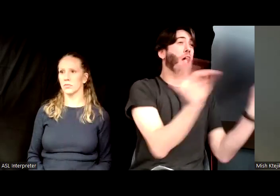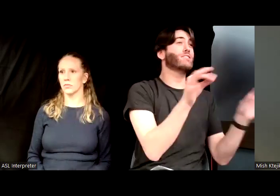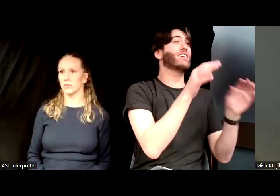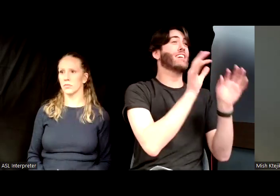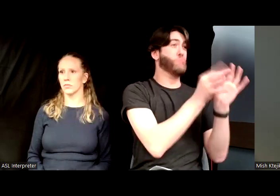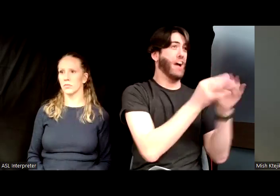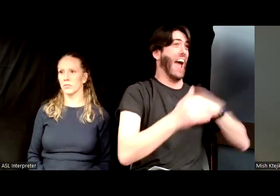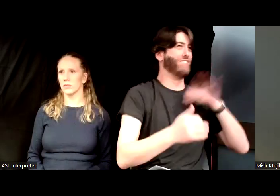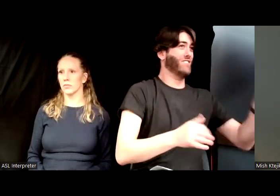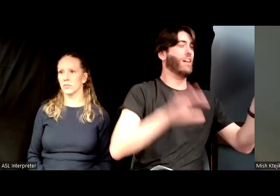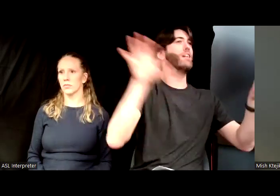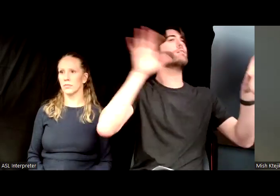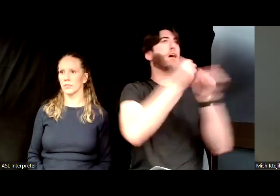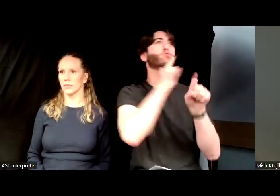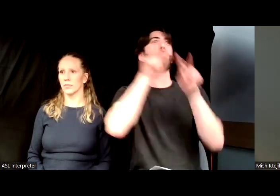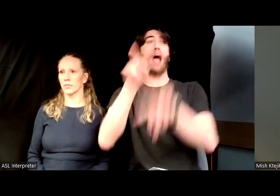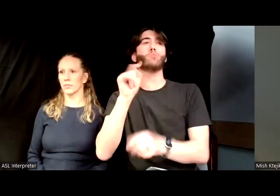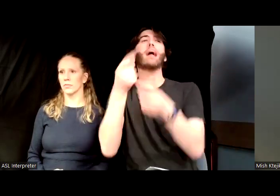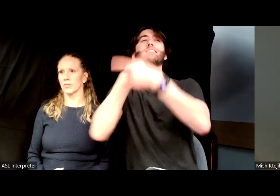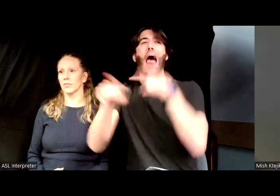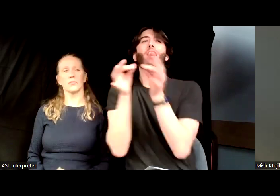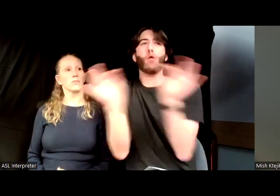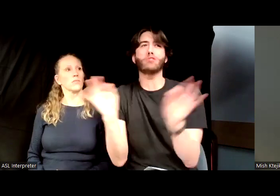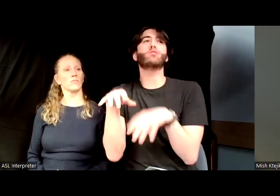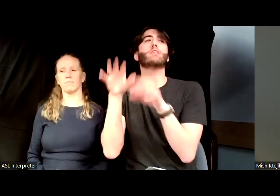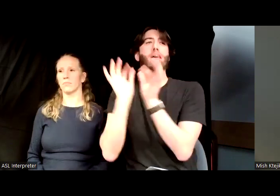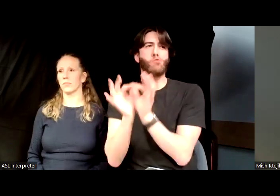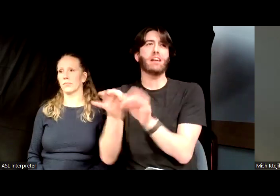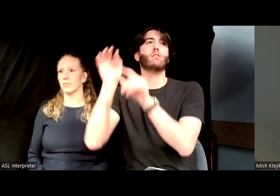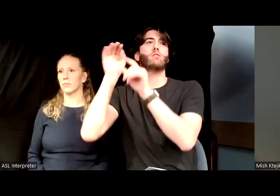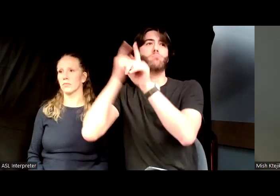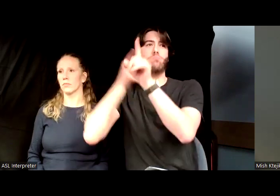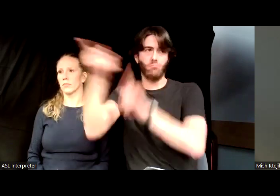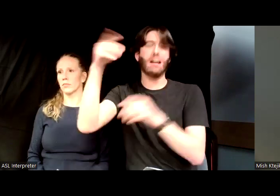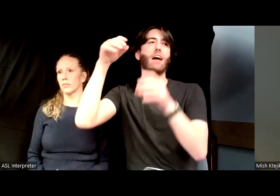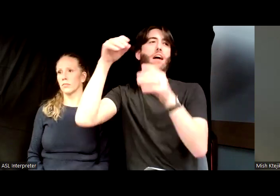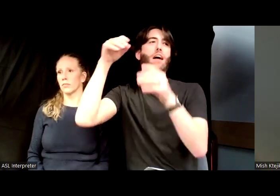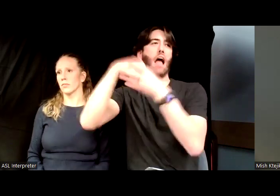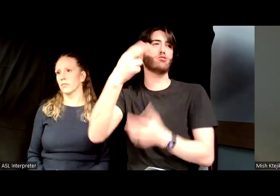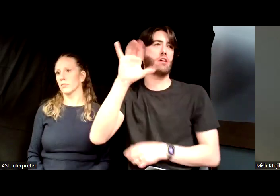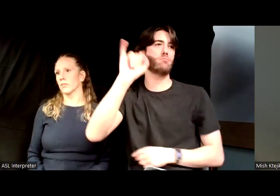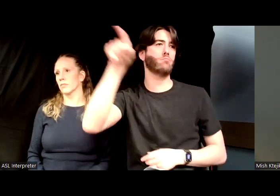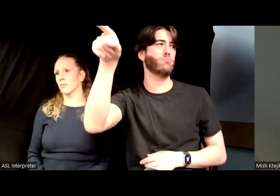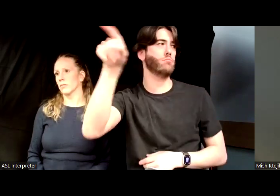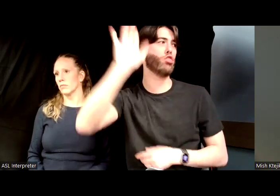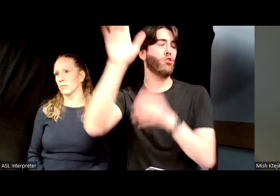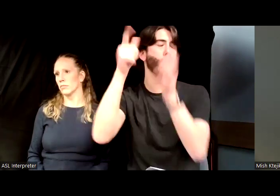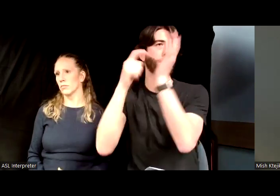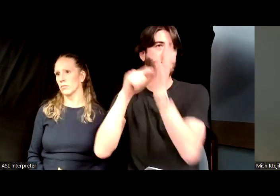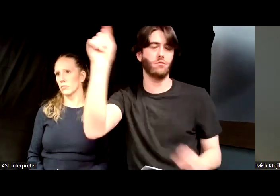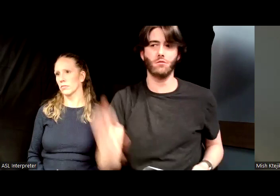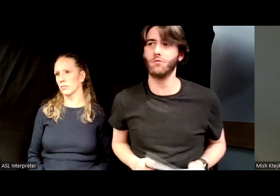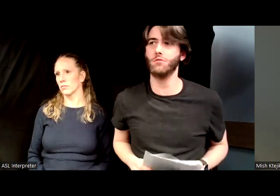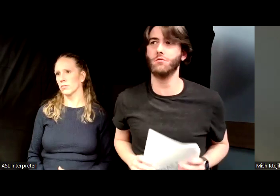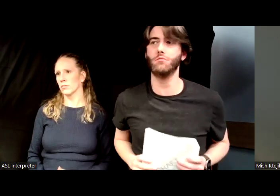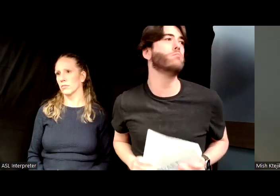requirements. I know that HCI includes the healthcare or the spoken language interpreters too,